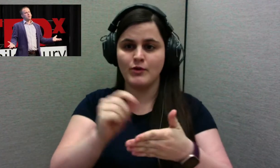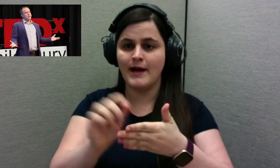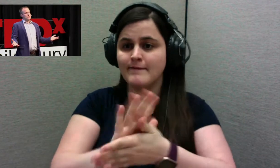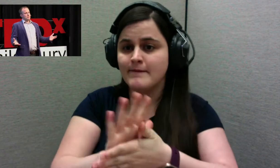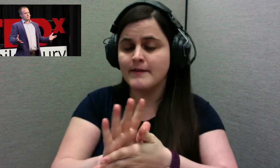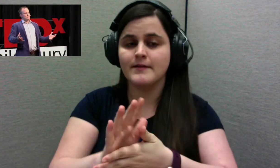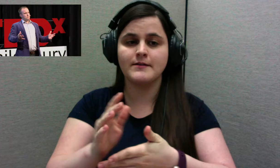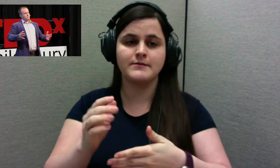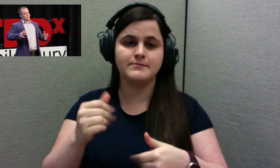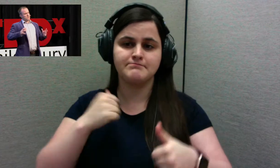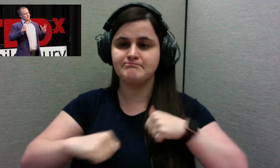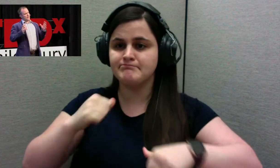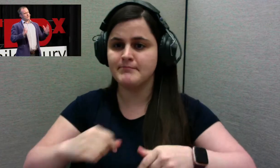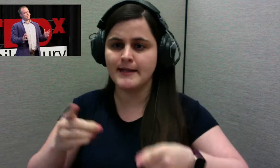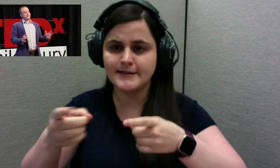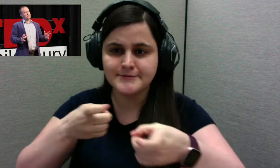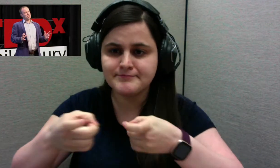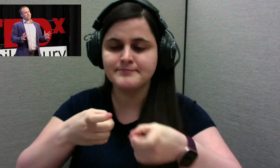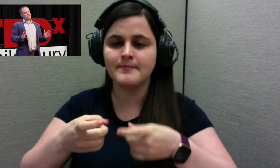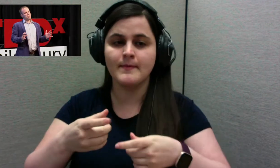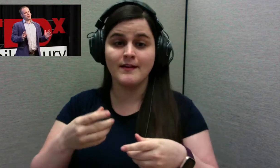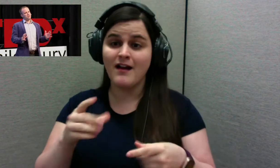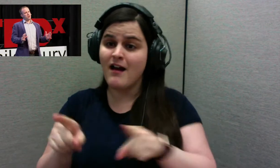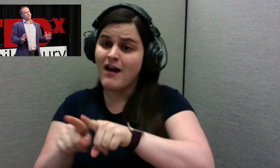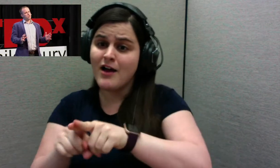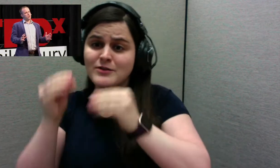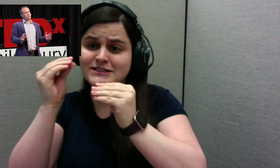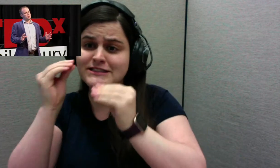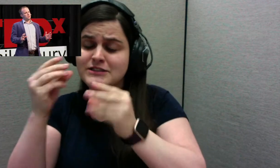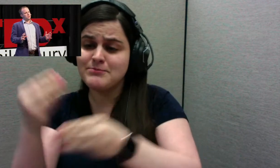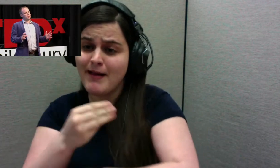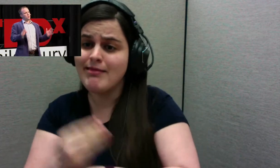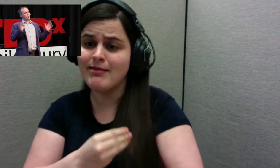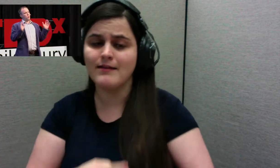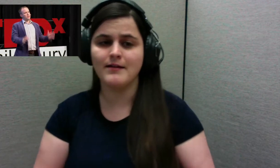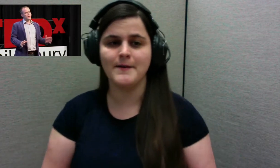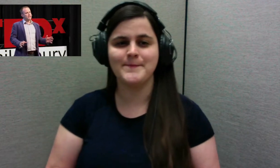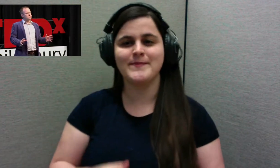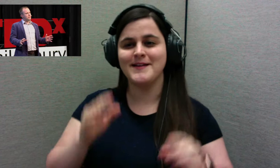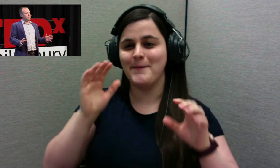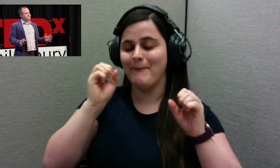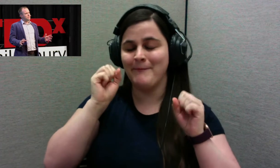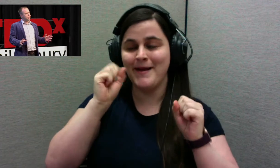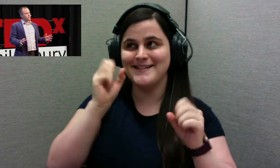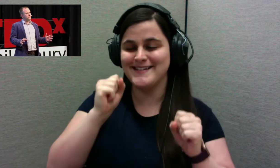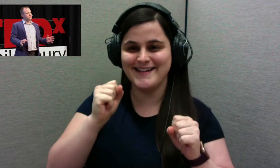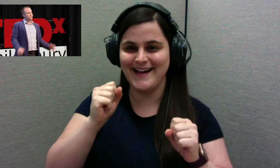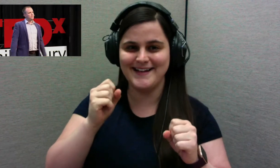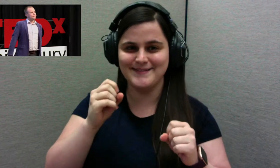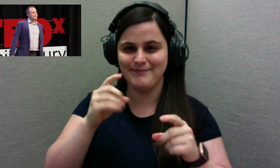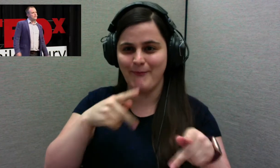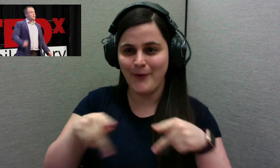maths. It's amazing at dinner parties. No one ever asks you what it's like to be a maths teacher.